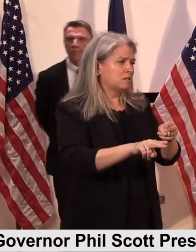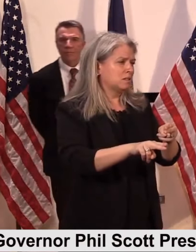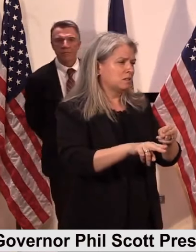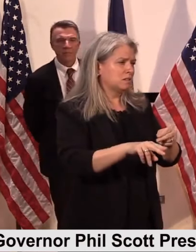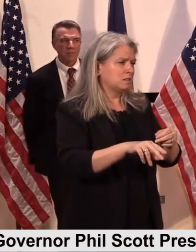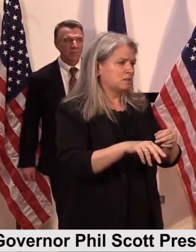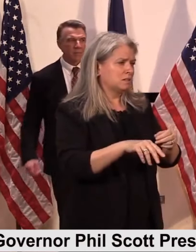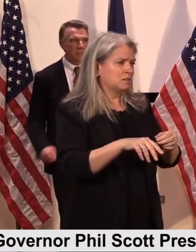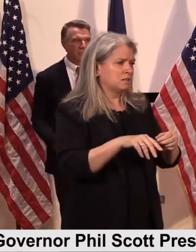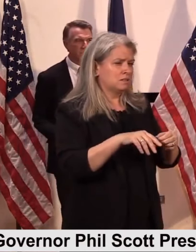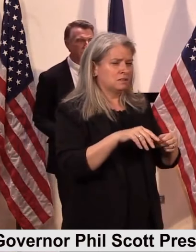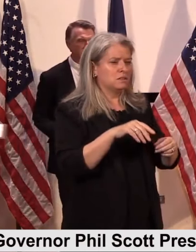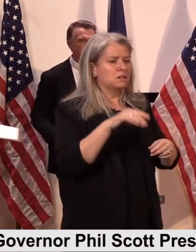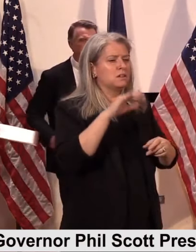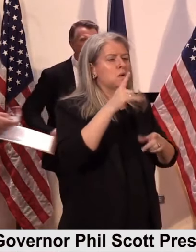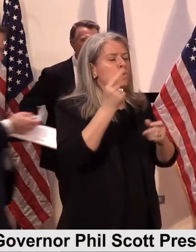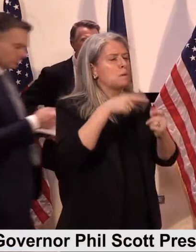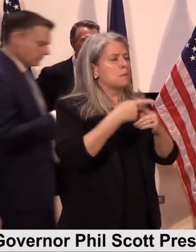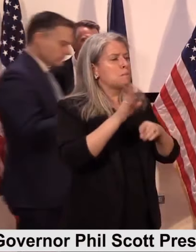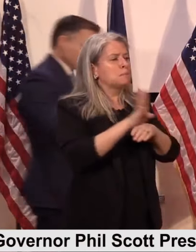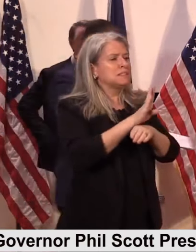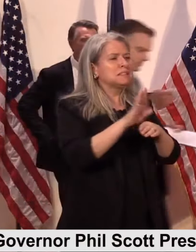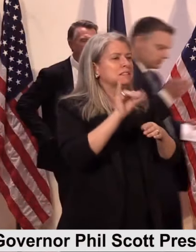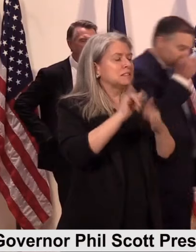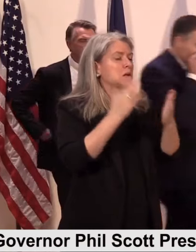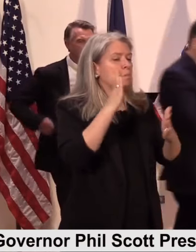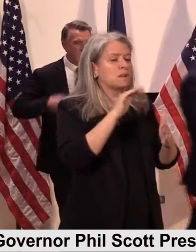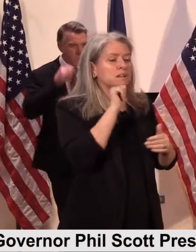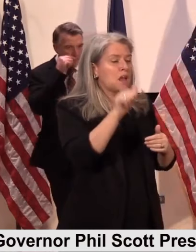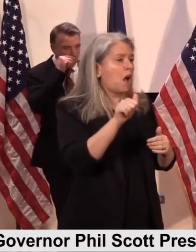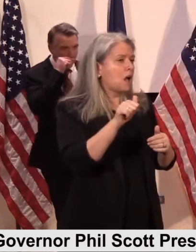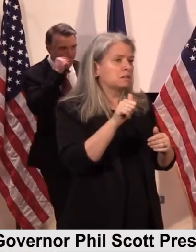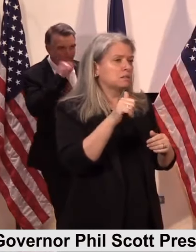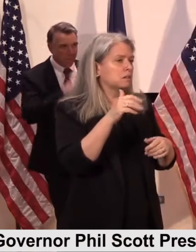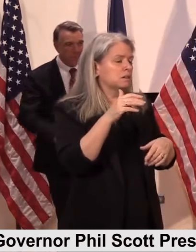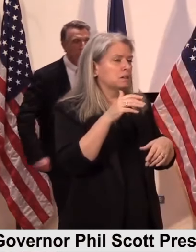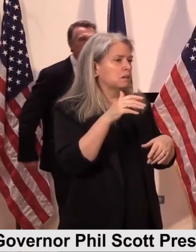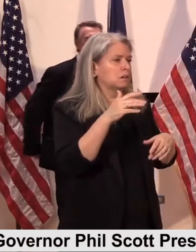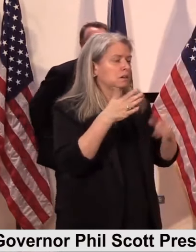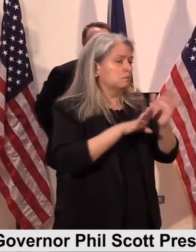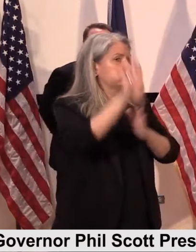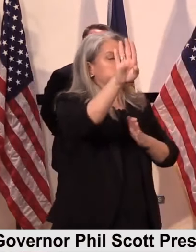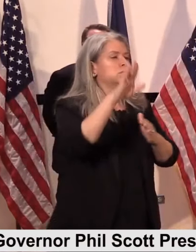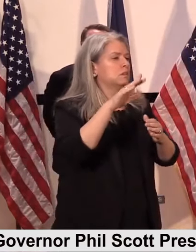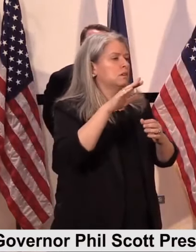businesses that may not bounce back after this? Yeah, so